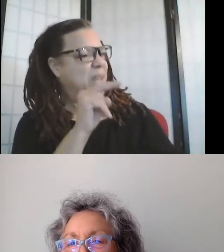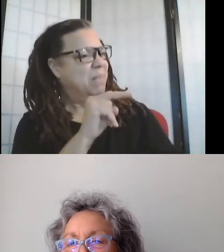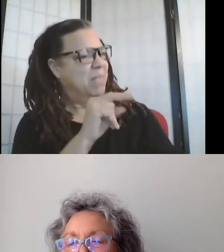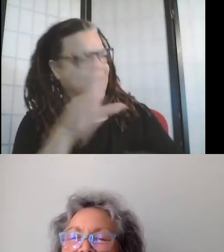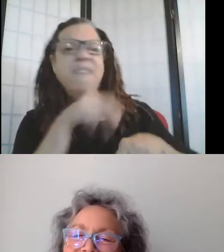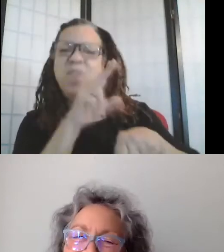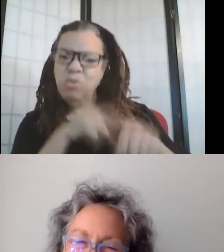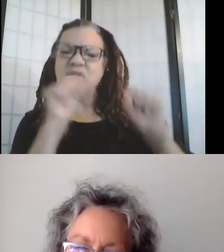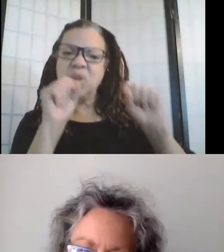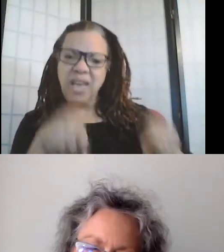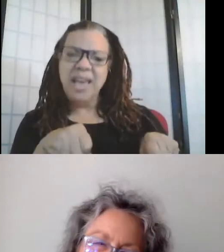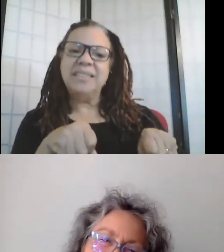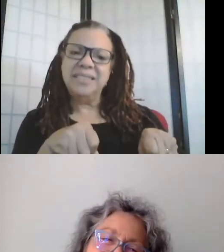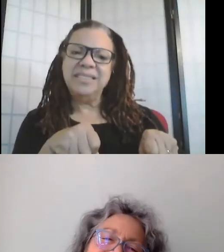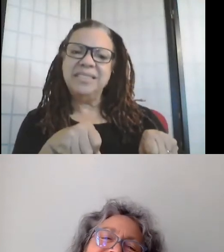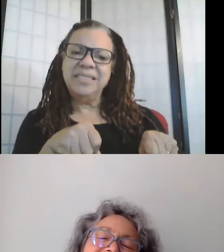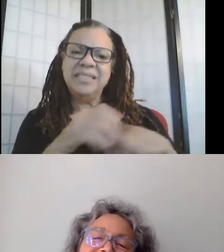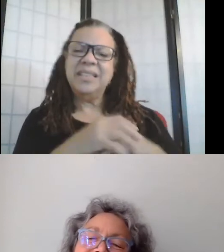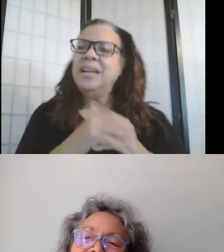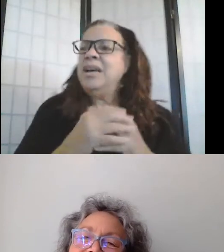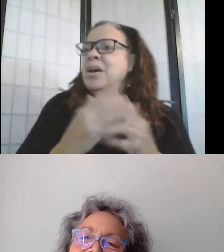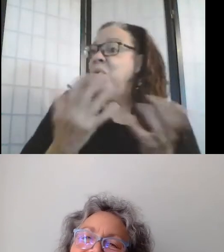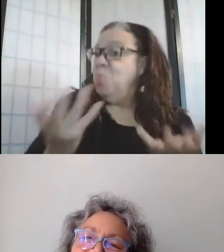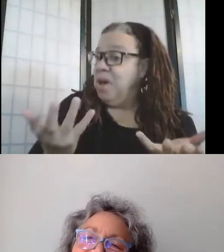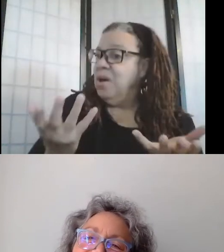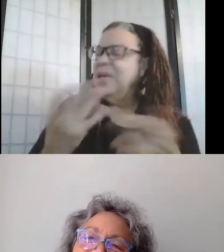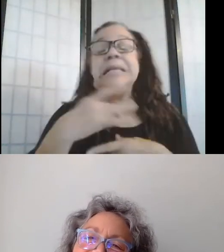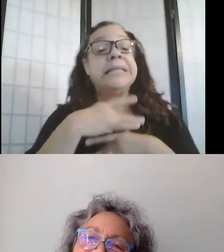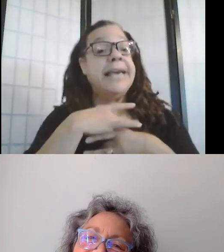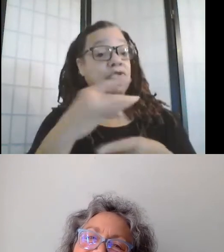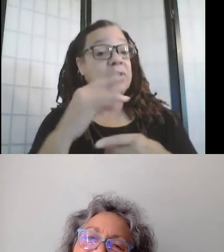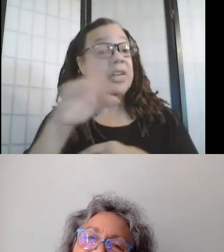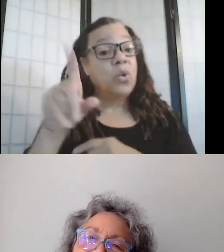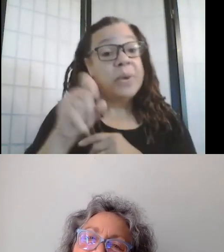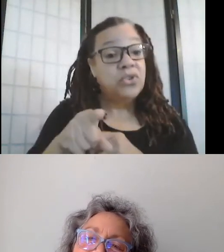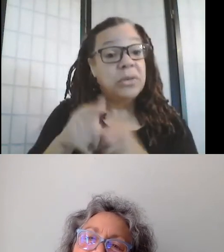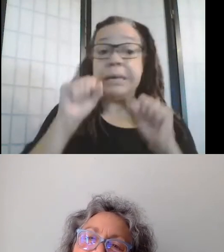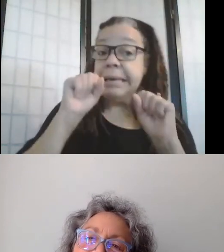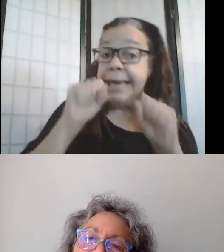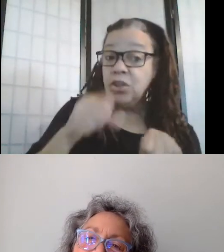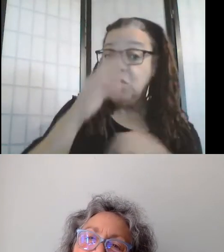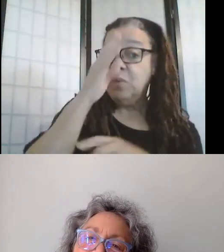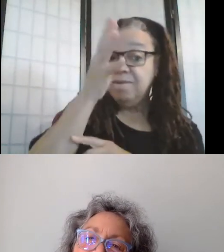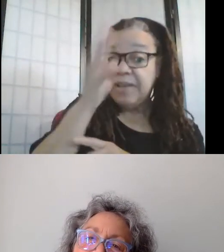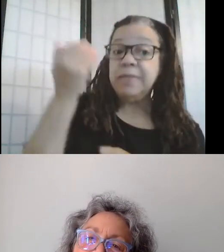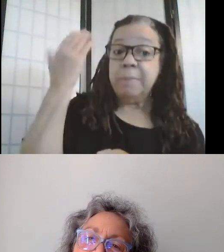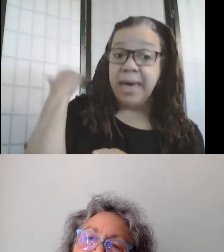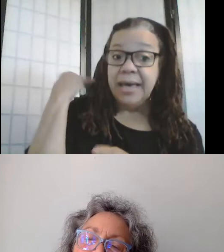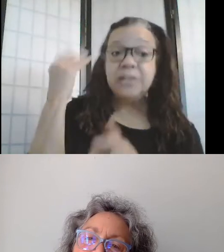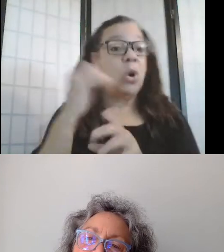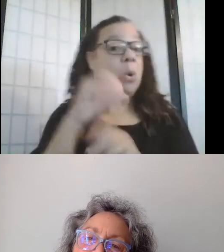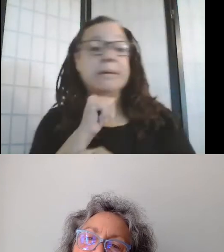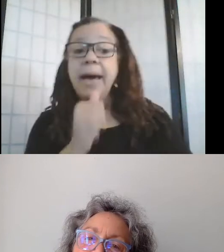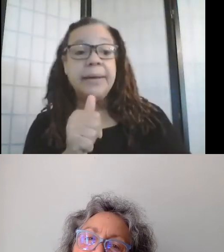can. Well, it's an interesting question because I think we would all say the past